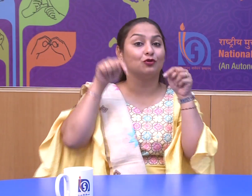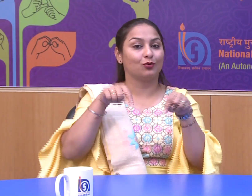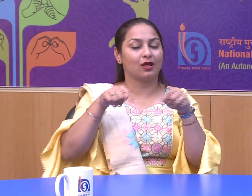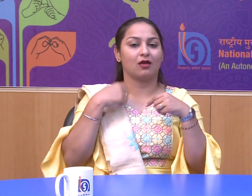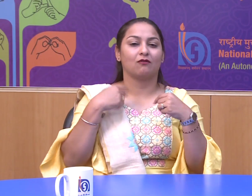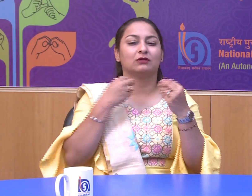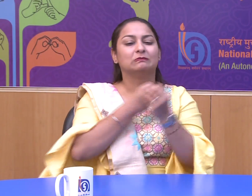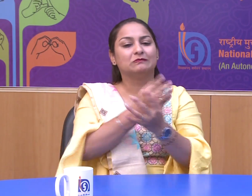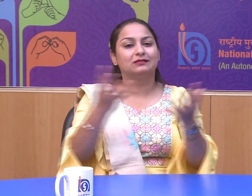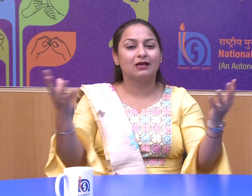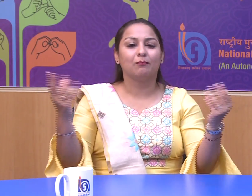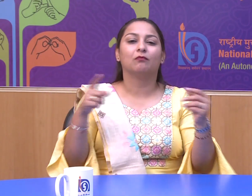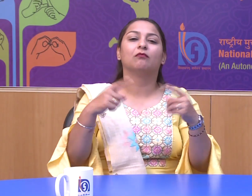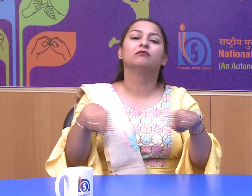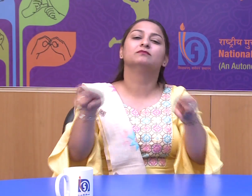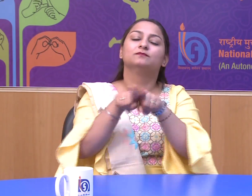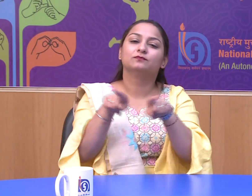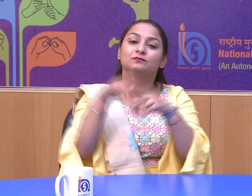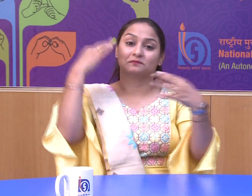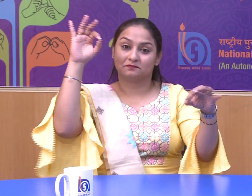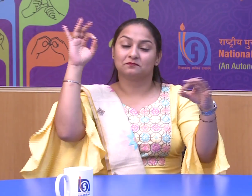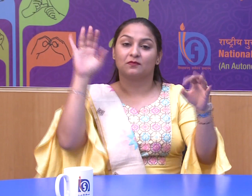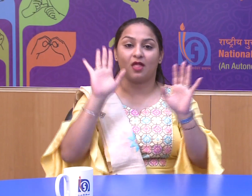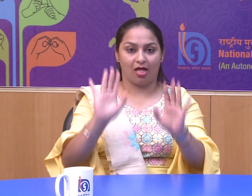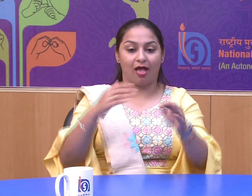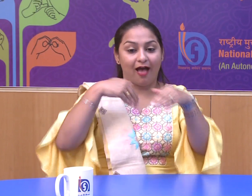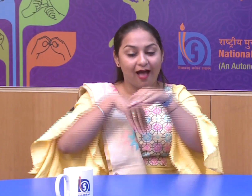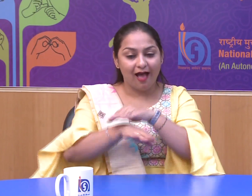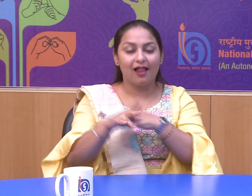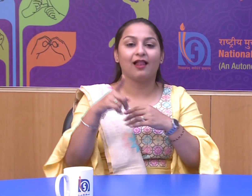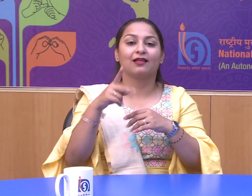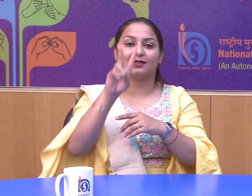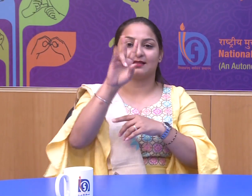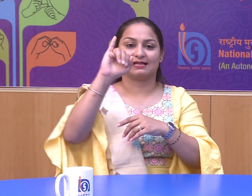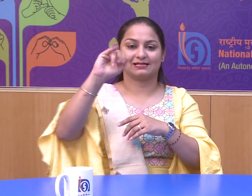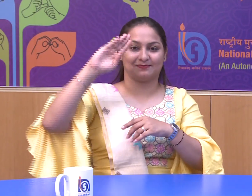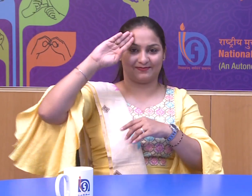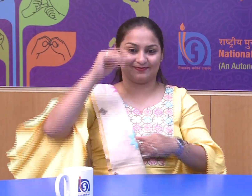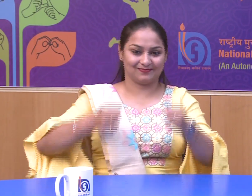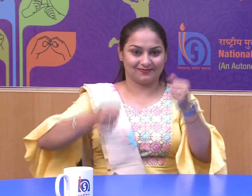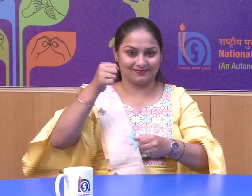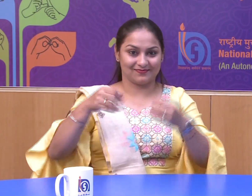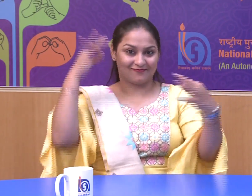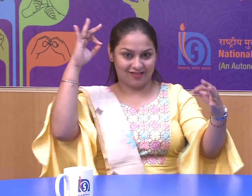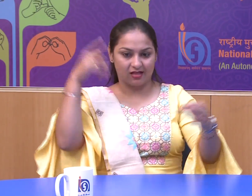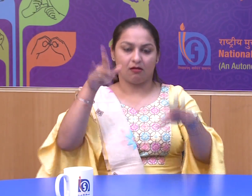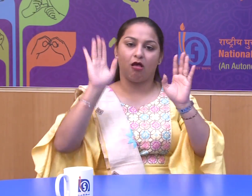some of these are performed during the Republic Day celebration as well as